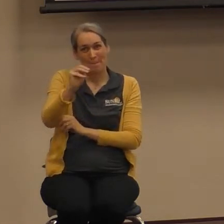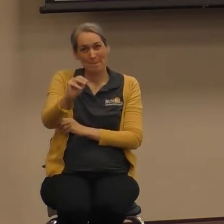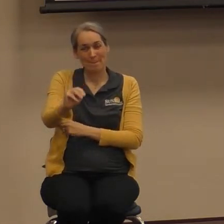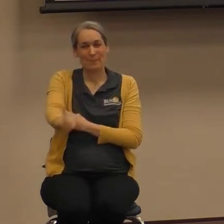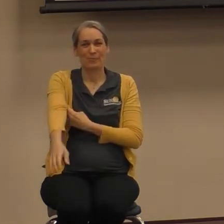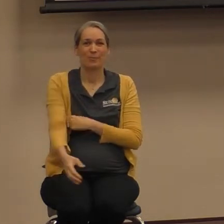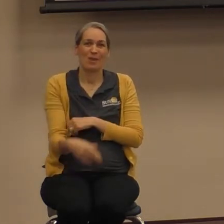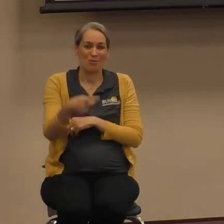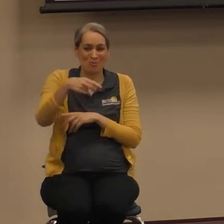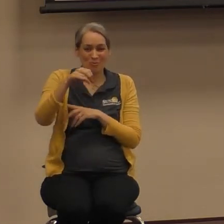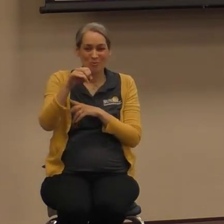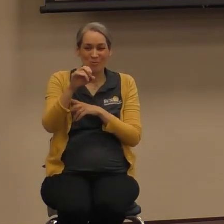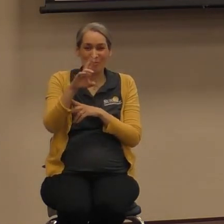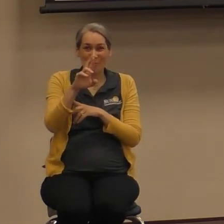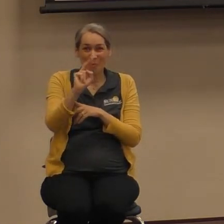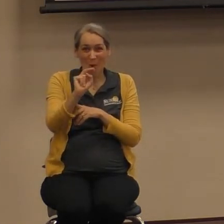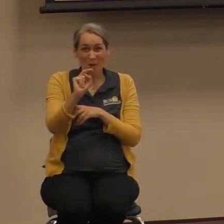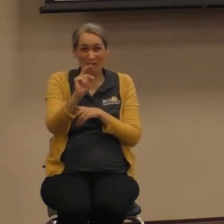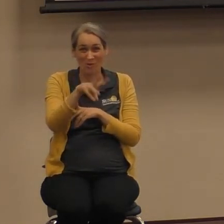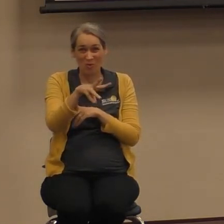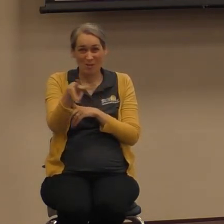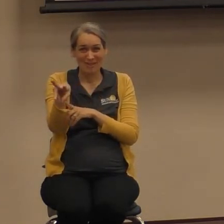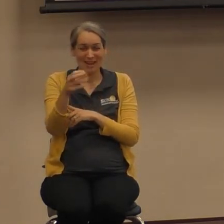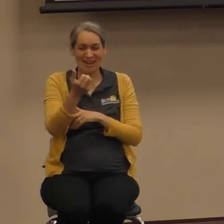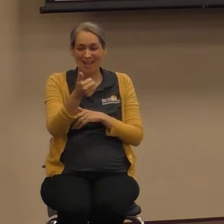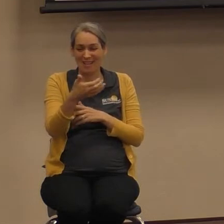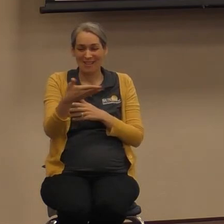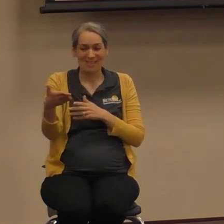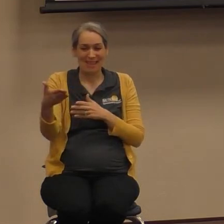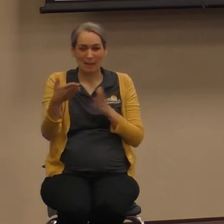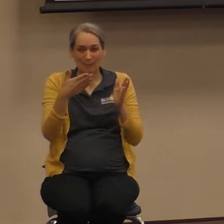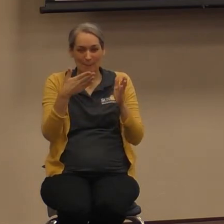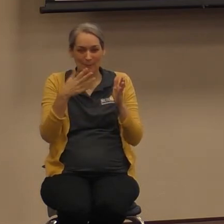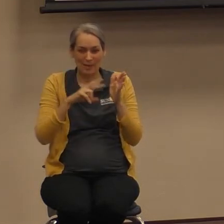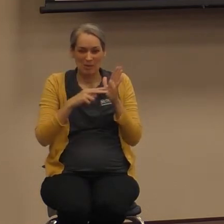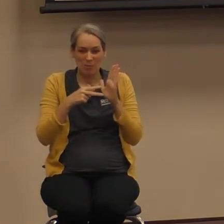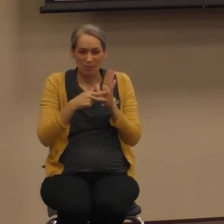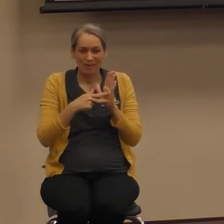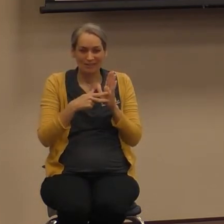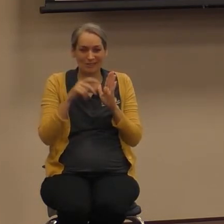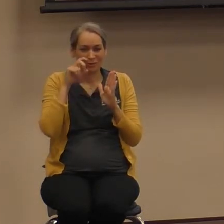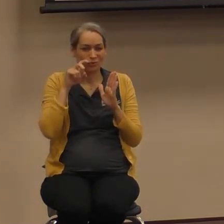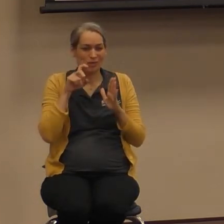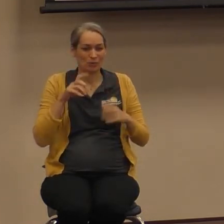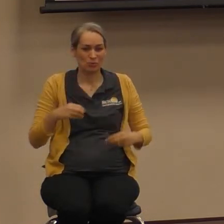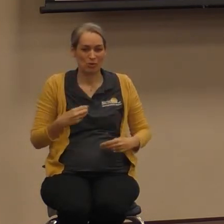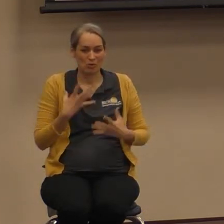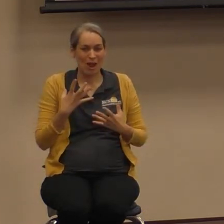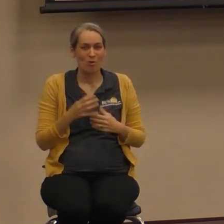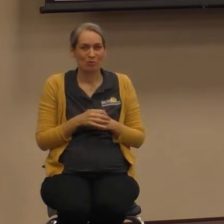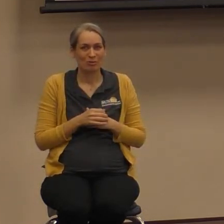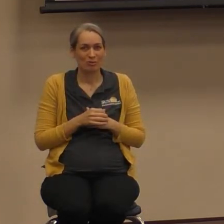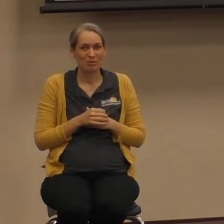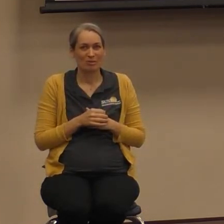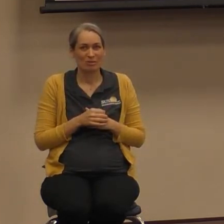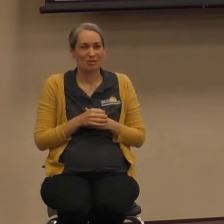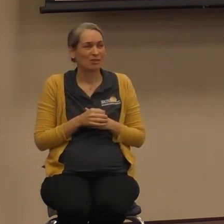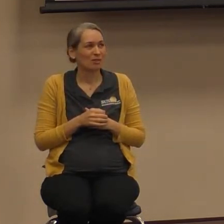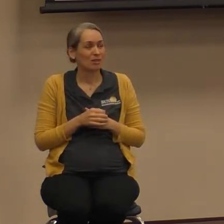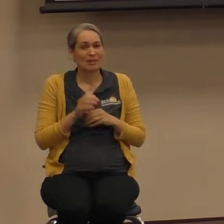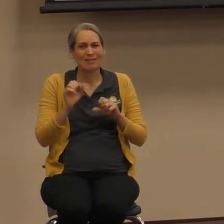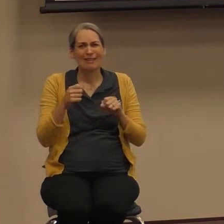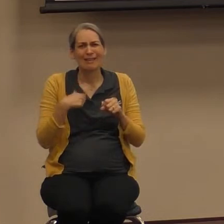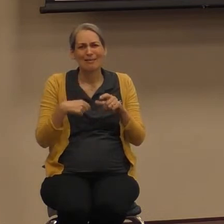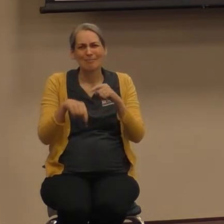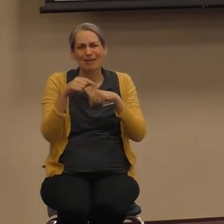pornographic sites. Anything that is intended to sexually arouse. Addiction, oh, hit it too soon. Can I go back on